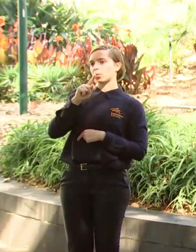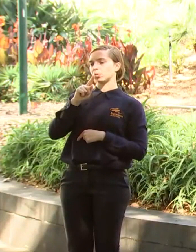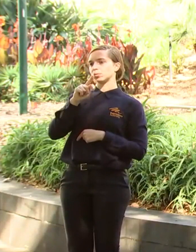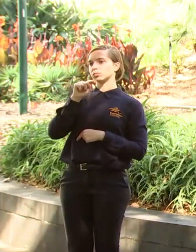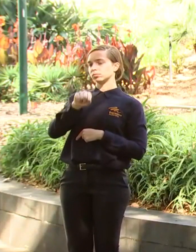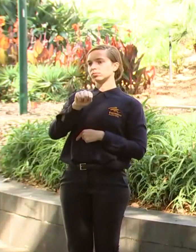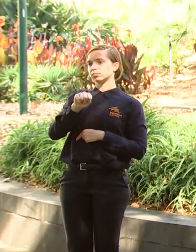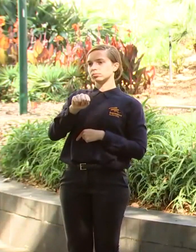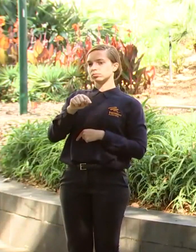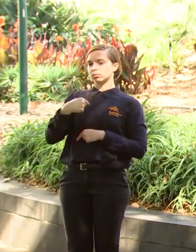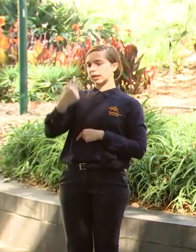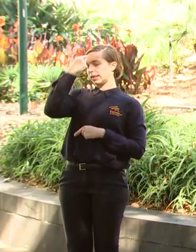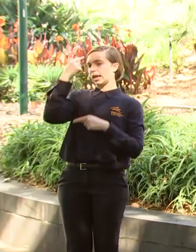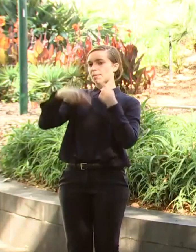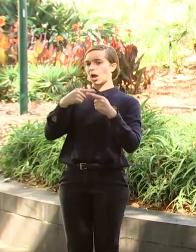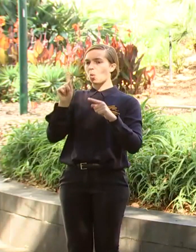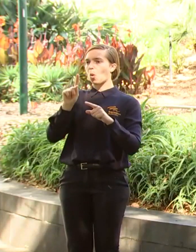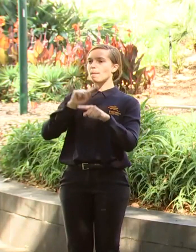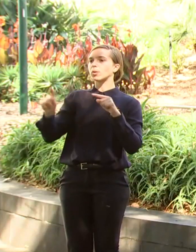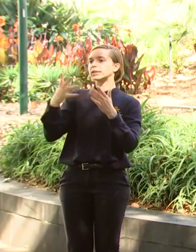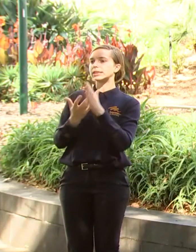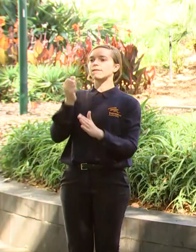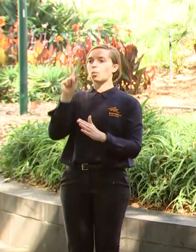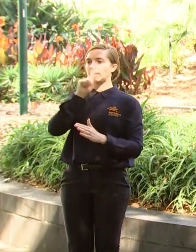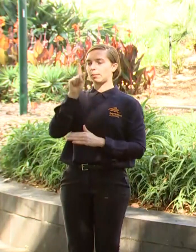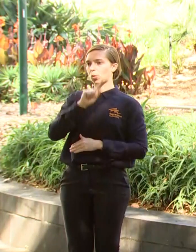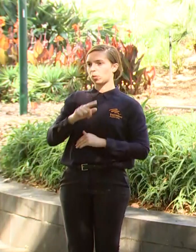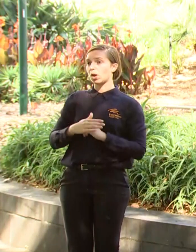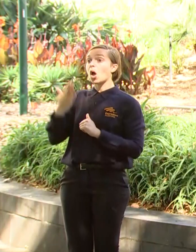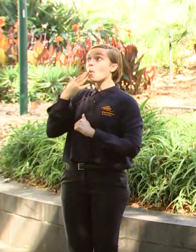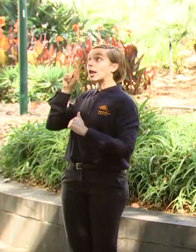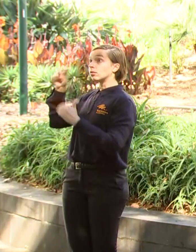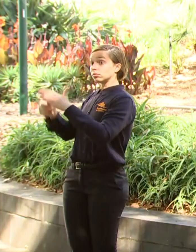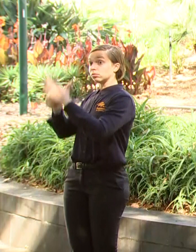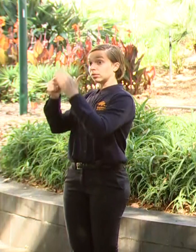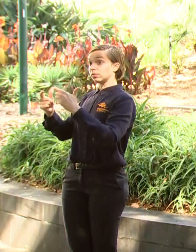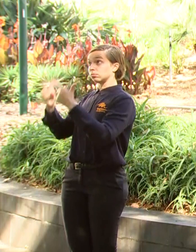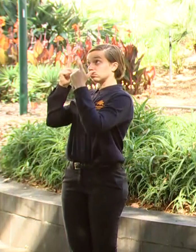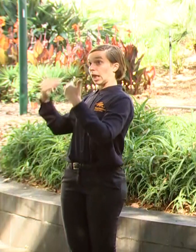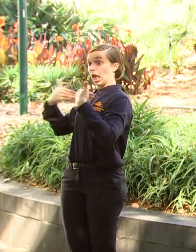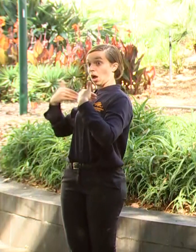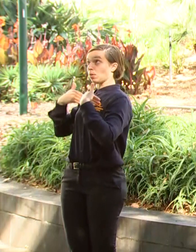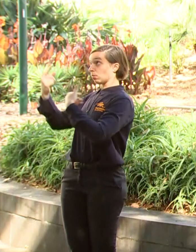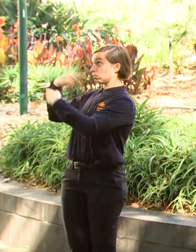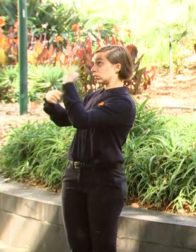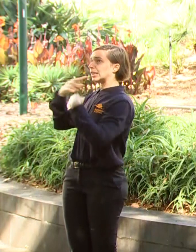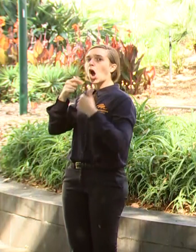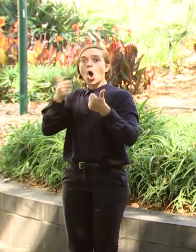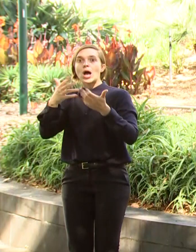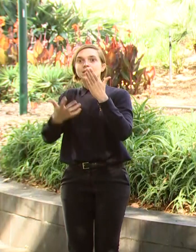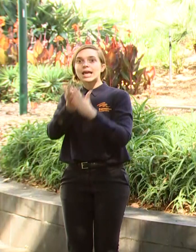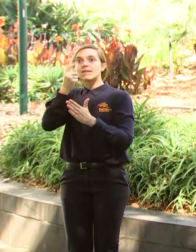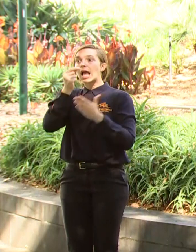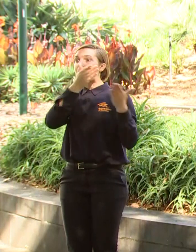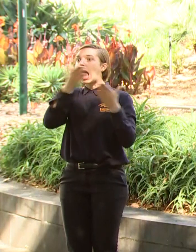say as soon as we can, and the moment that the health experts tell me it's safe to get those people back, that's exactly